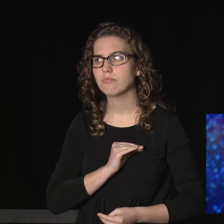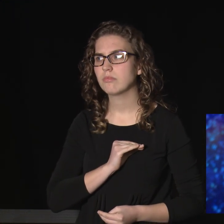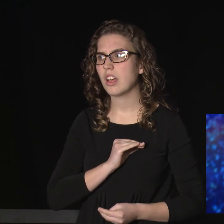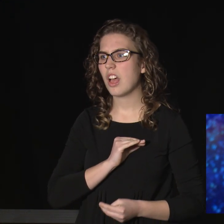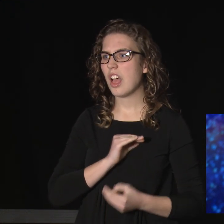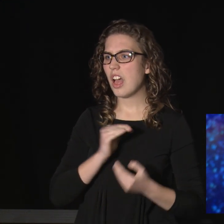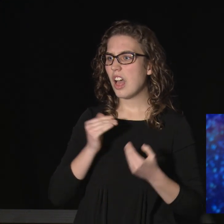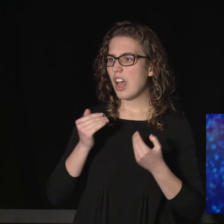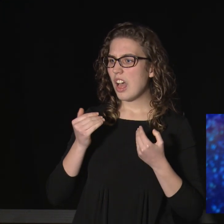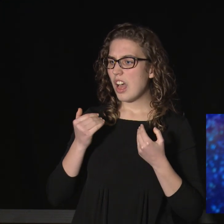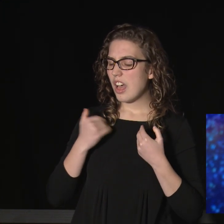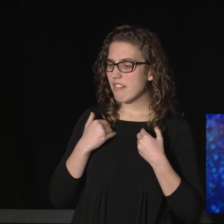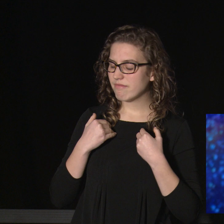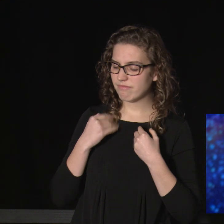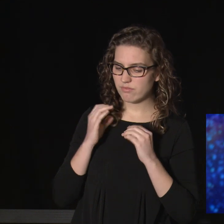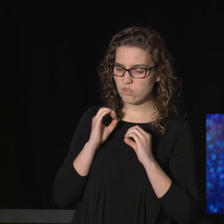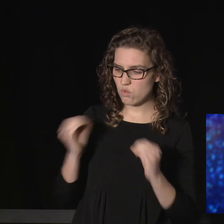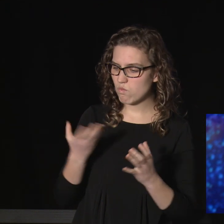you did.